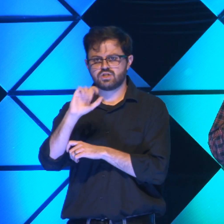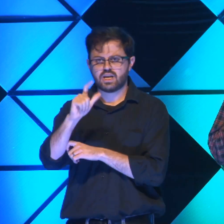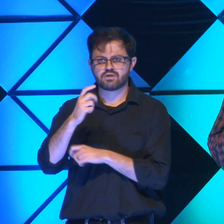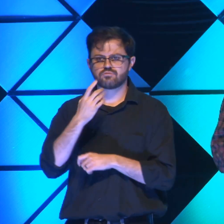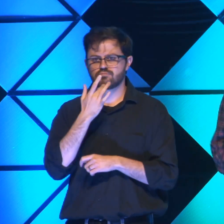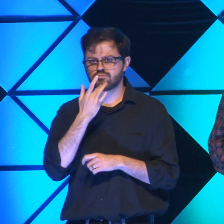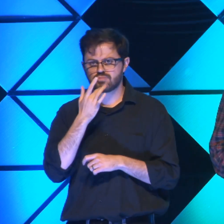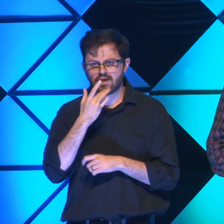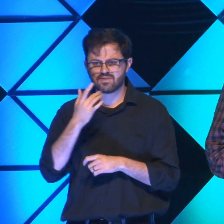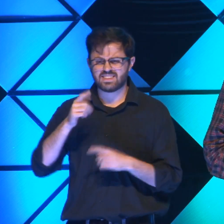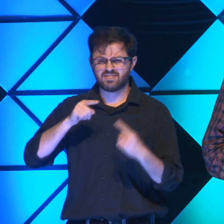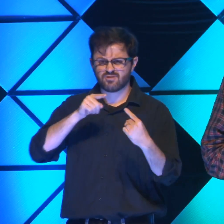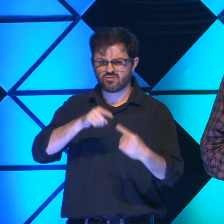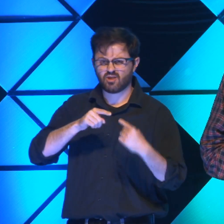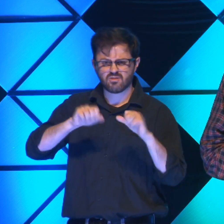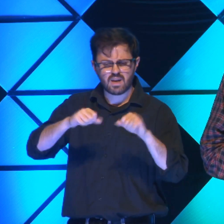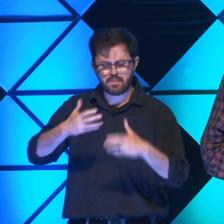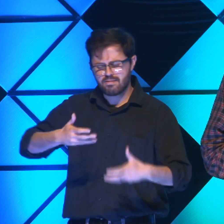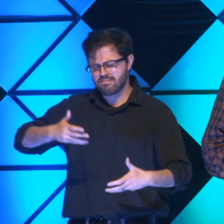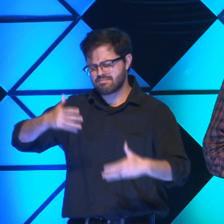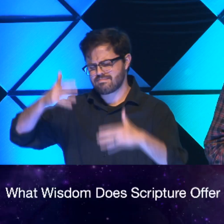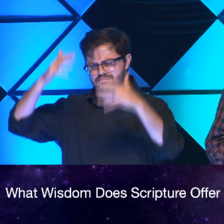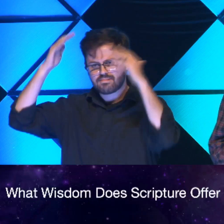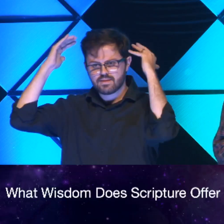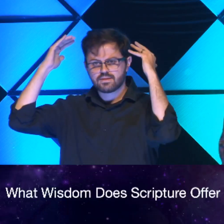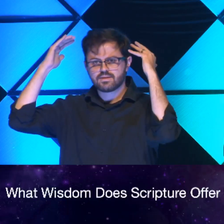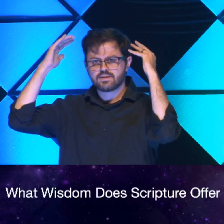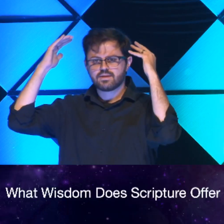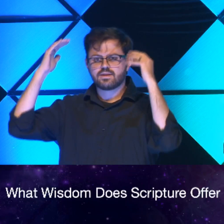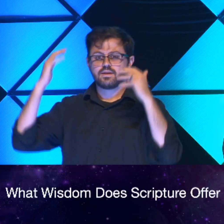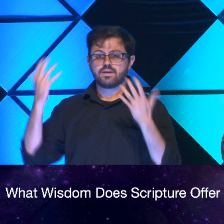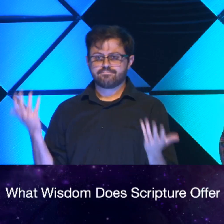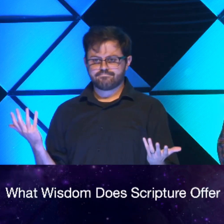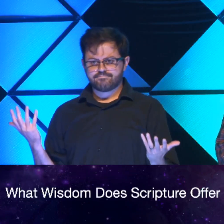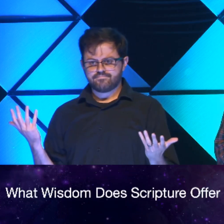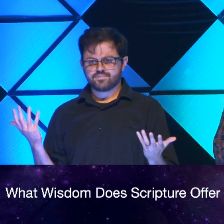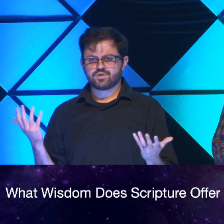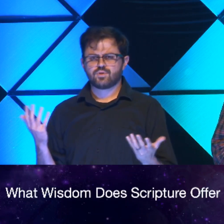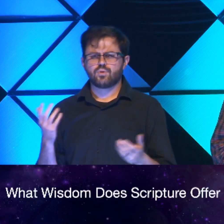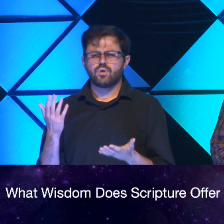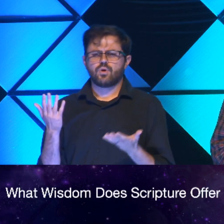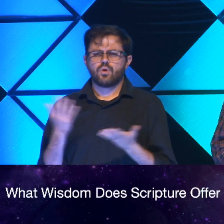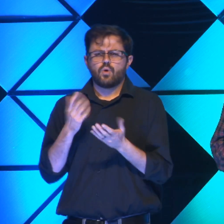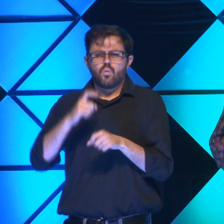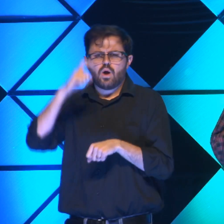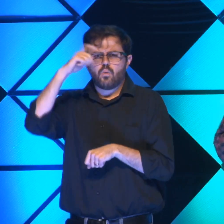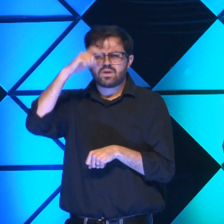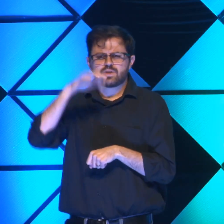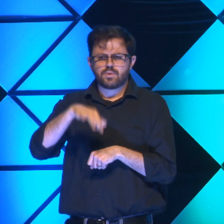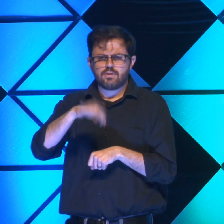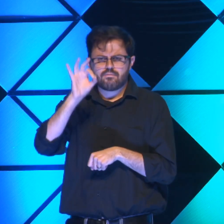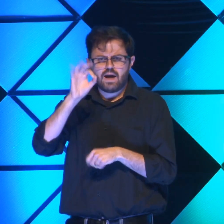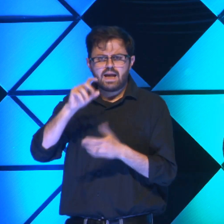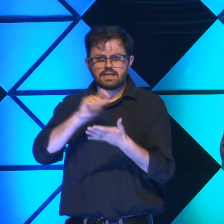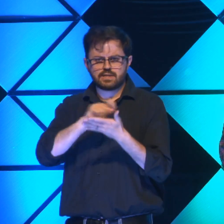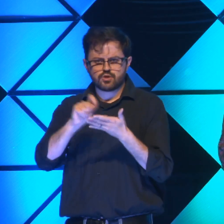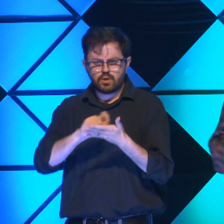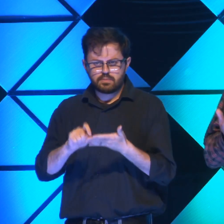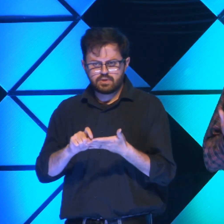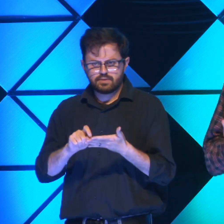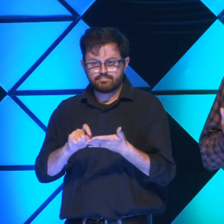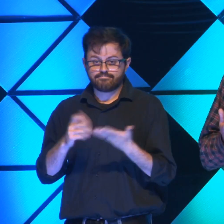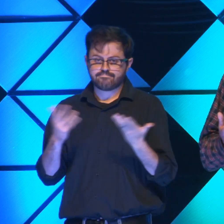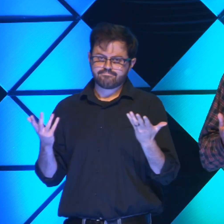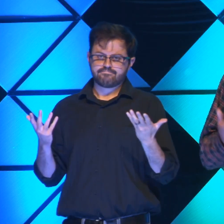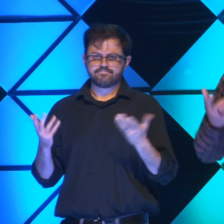be overwhelming. So what wisdom does Scripture offer us? We're telling campfire stories.